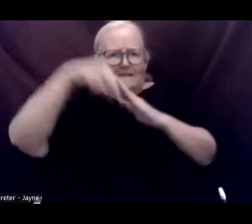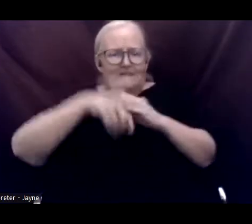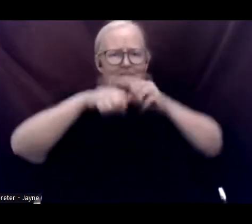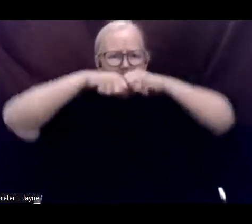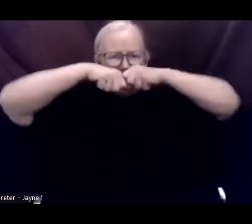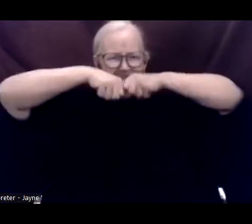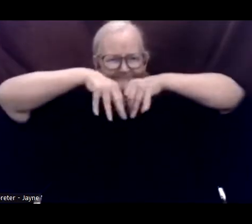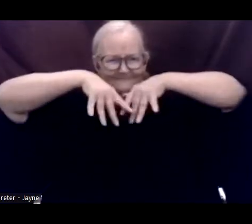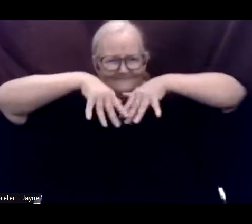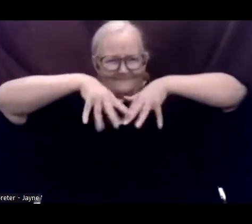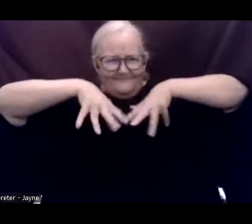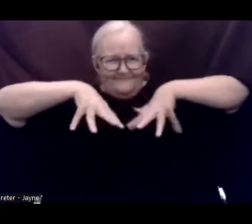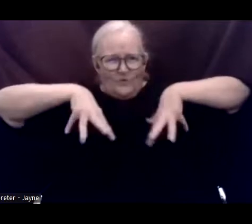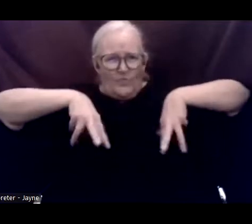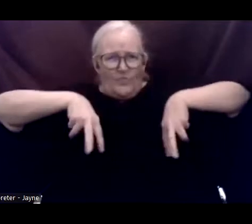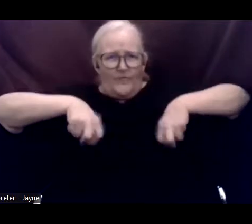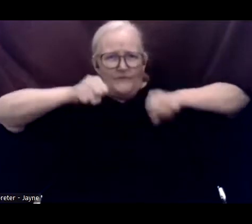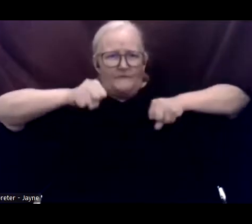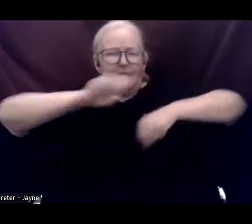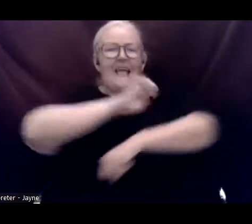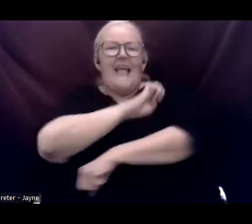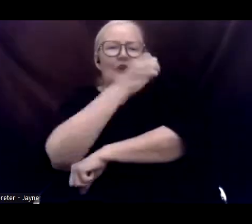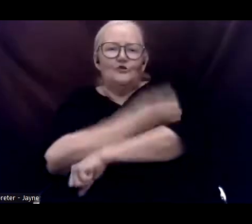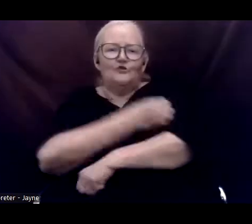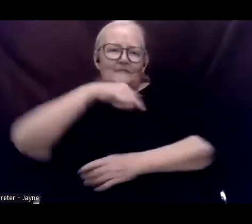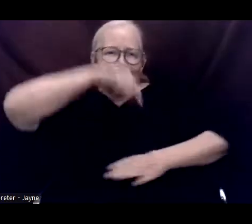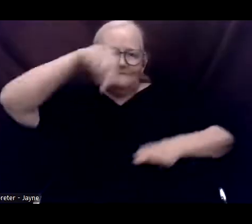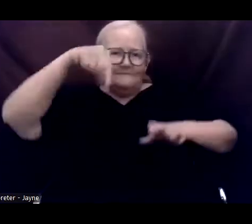tapping into the energy deep down.